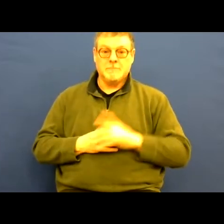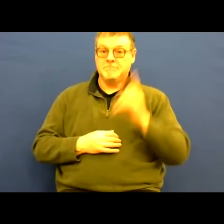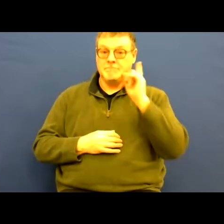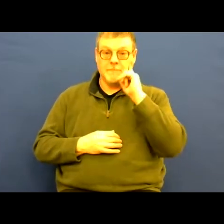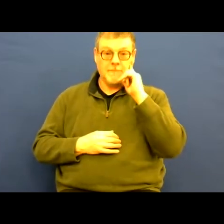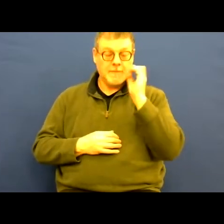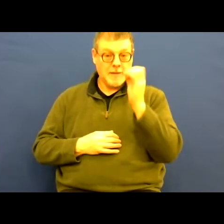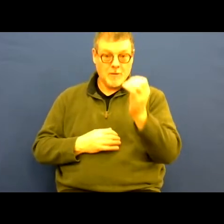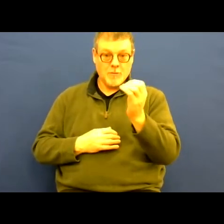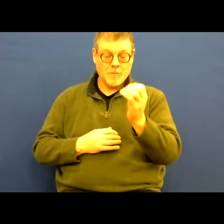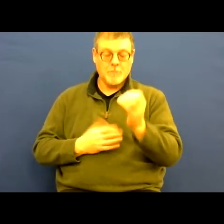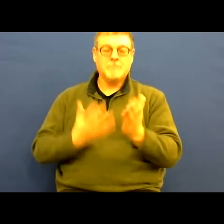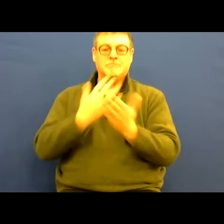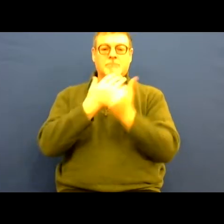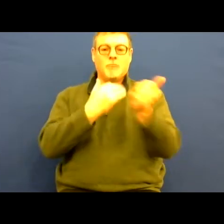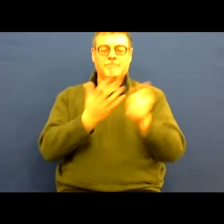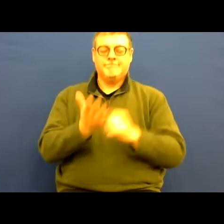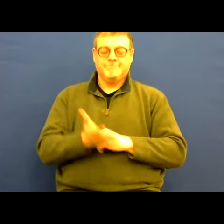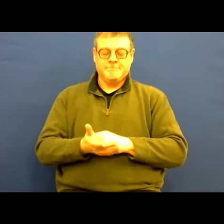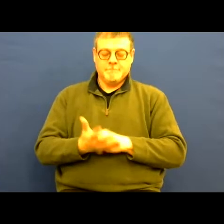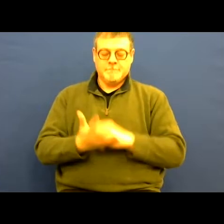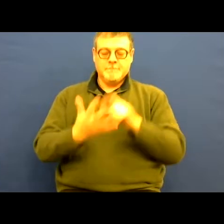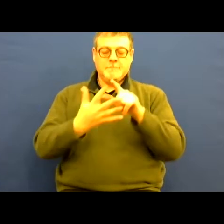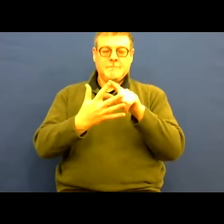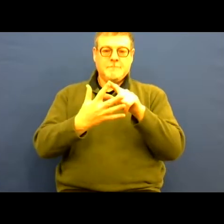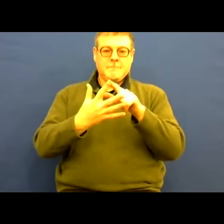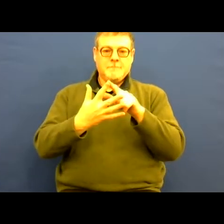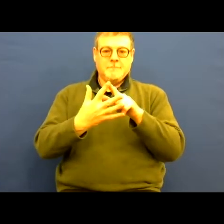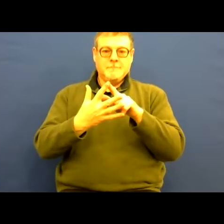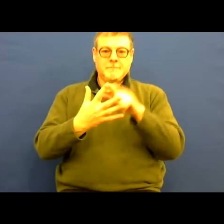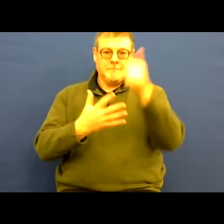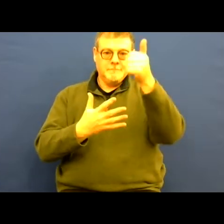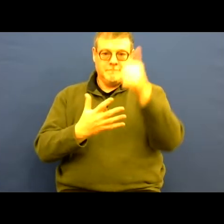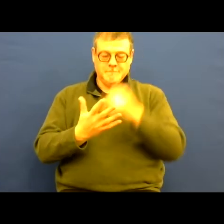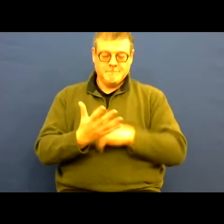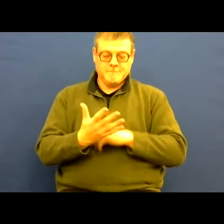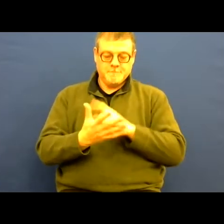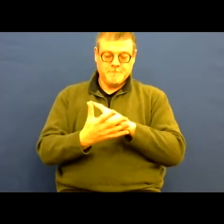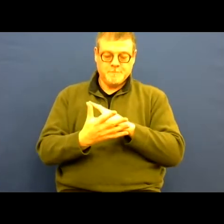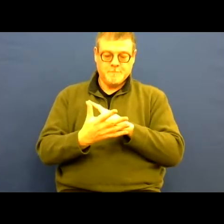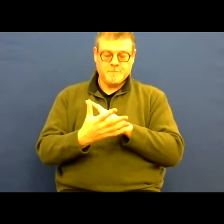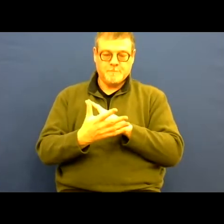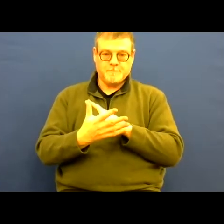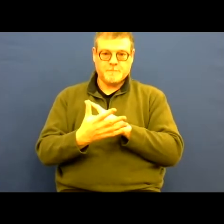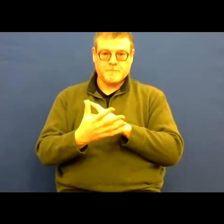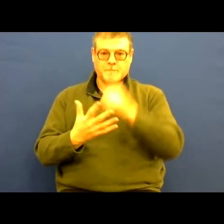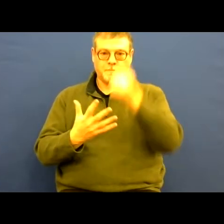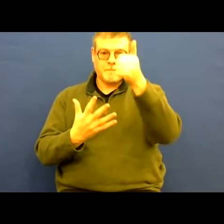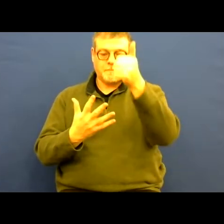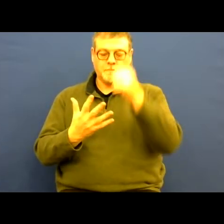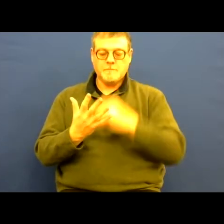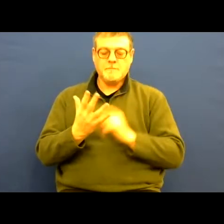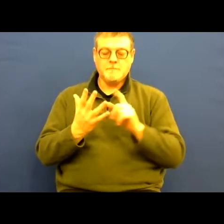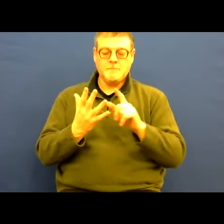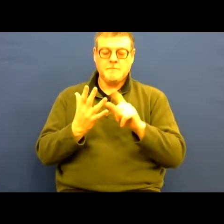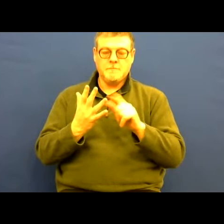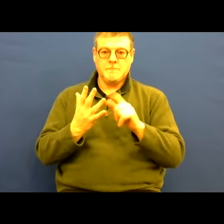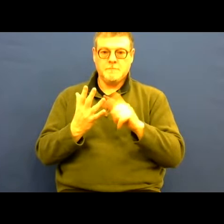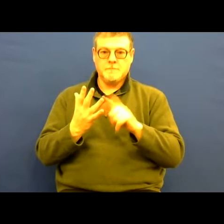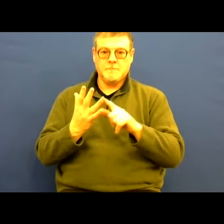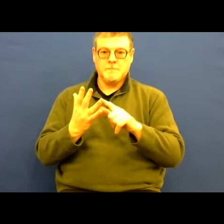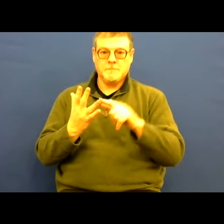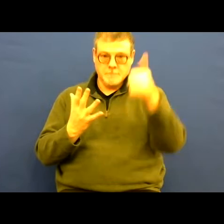Hearing none, please call the roll. Councilmember Safranik, Aye. Councilmember Bolsner, Aye.